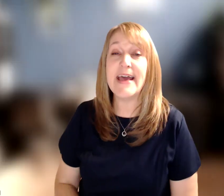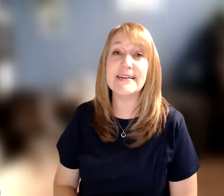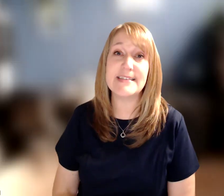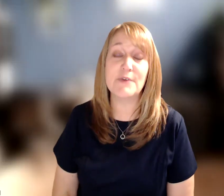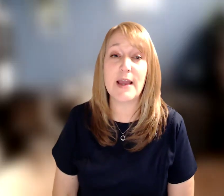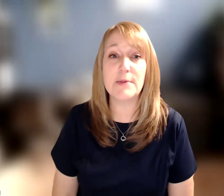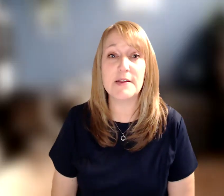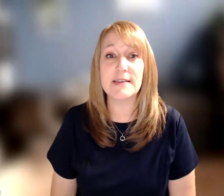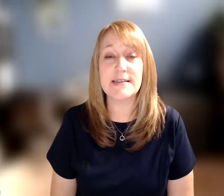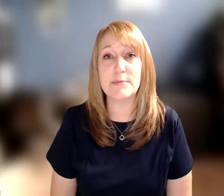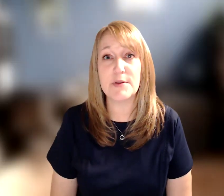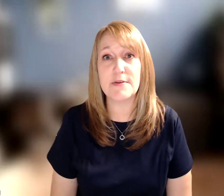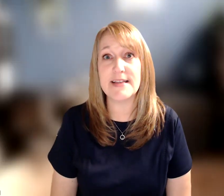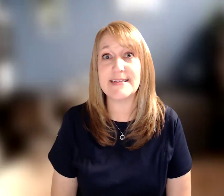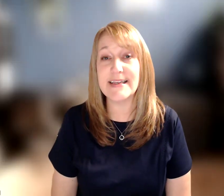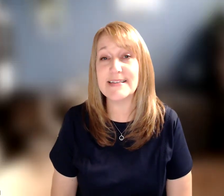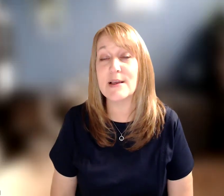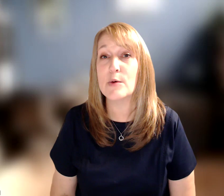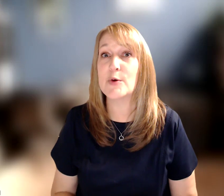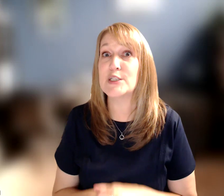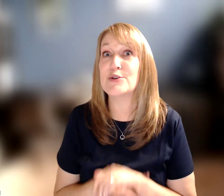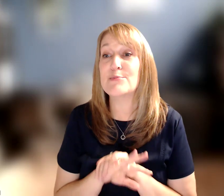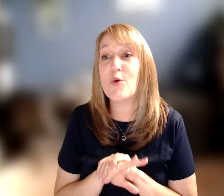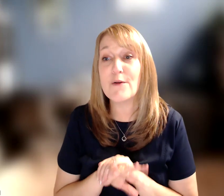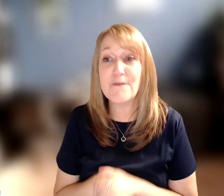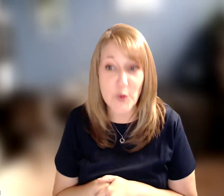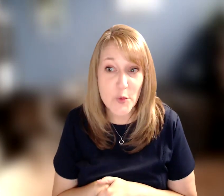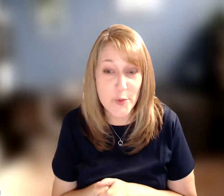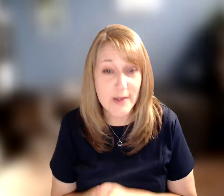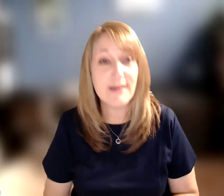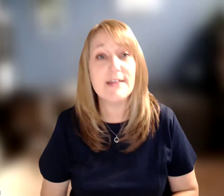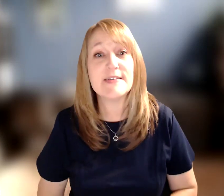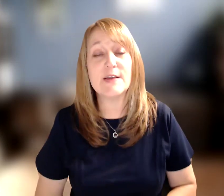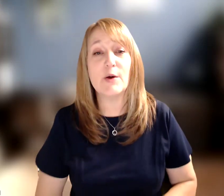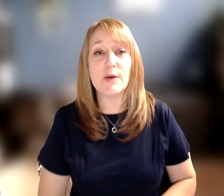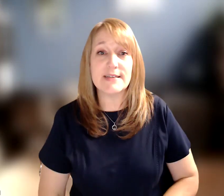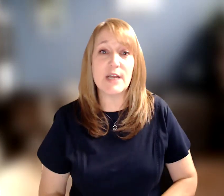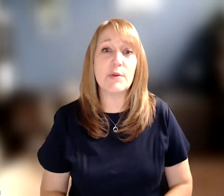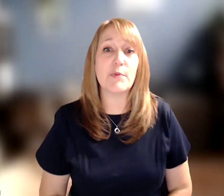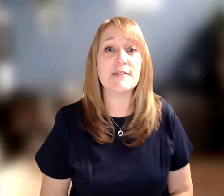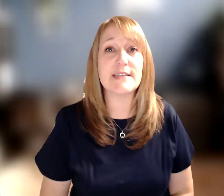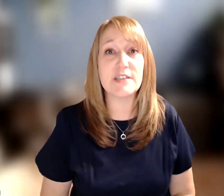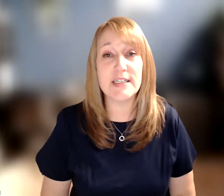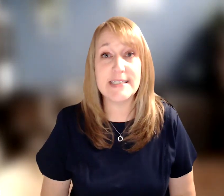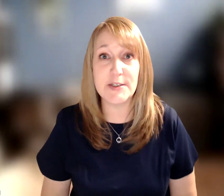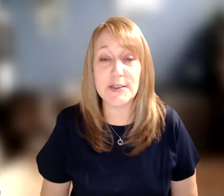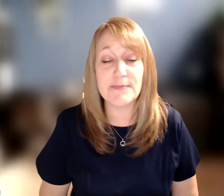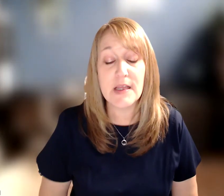Next, in vocabulary list number 36, we're going to learn more food. So we're going to start with breakfast, lunch, and dinner.